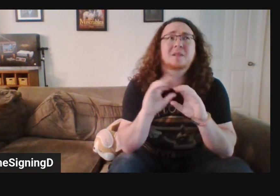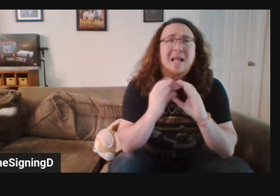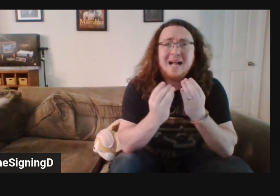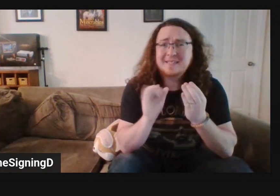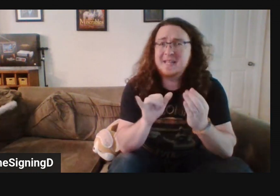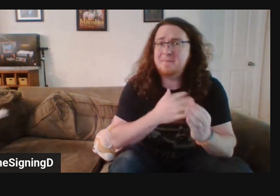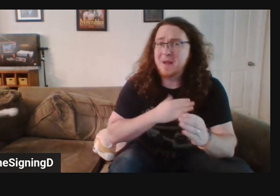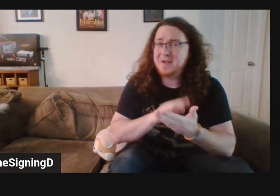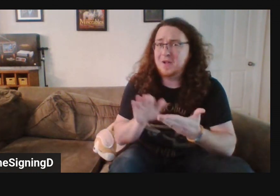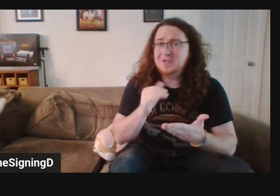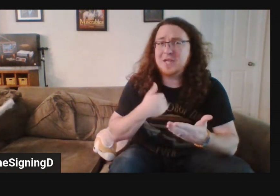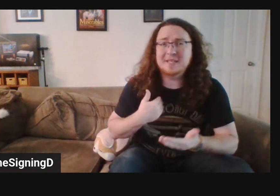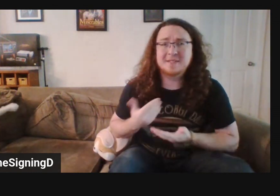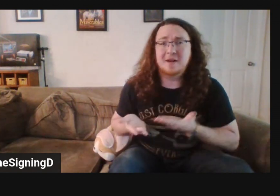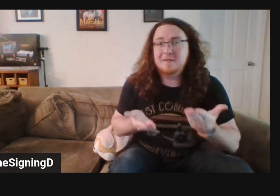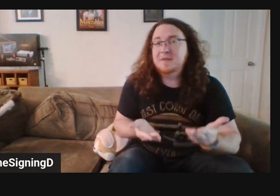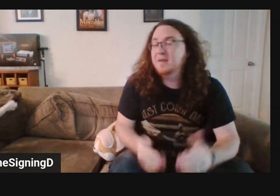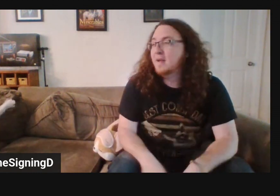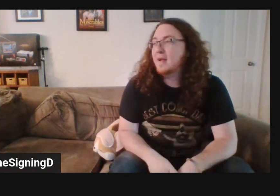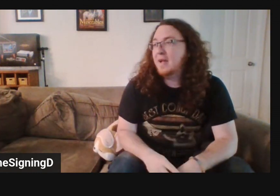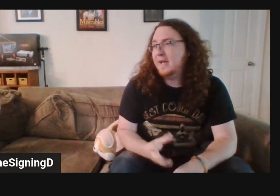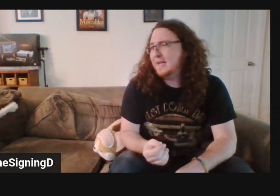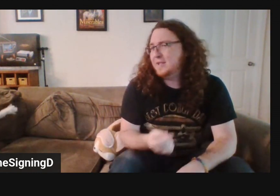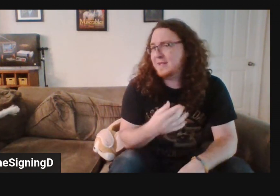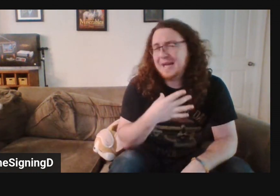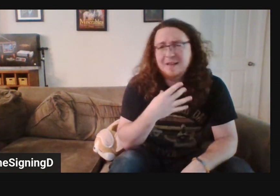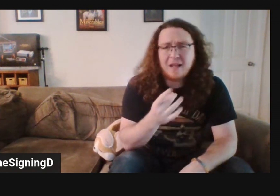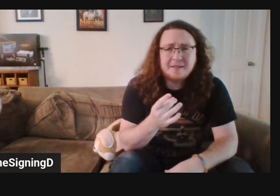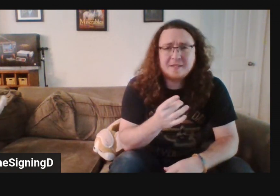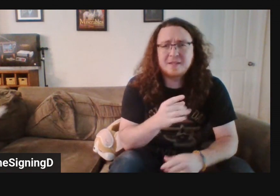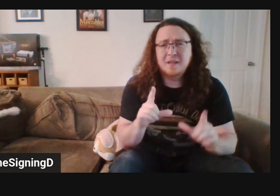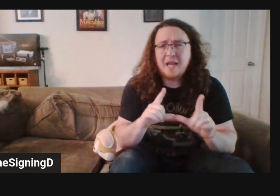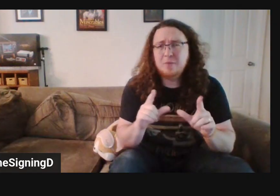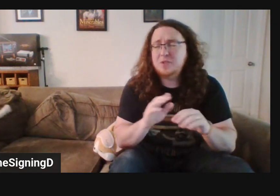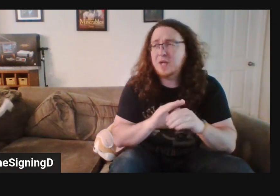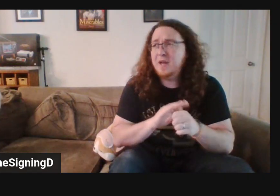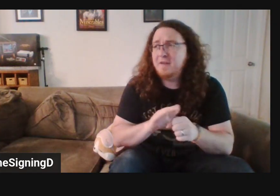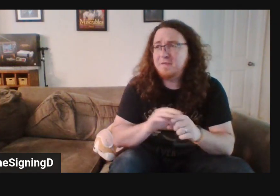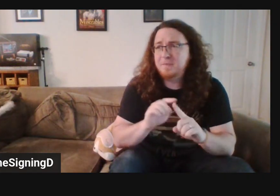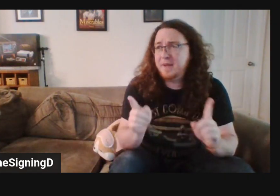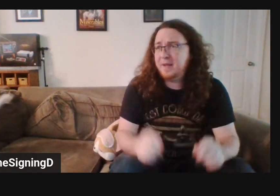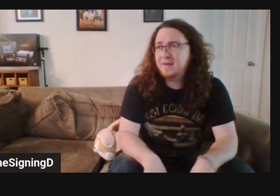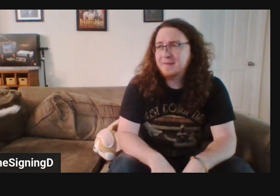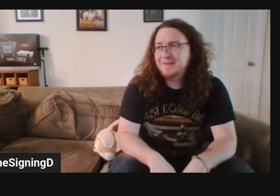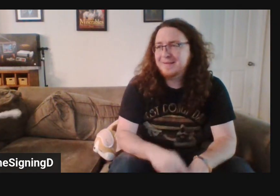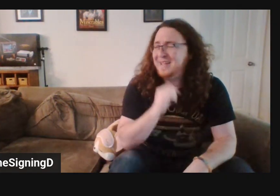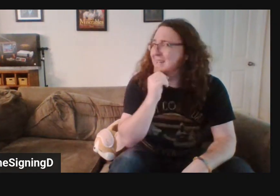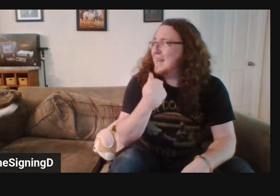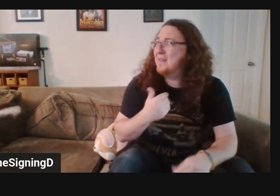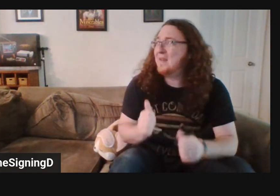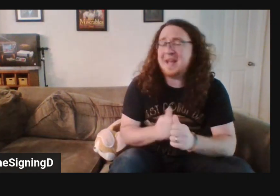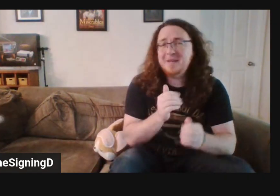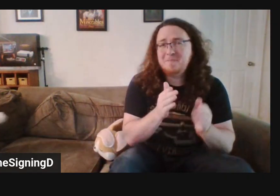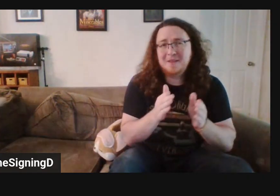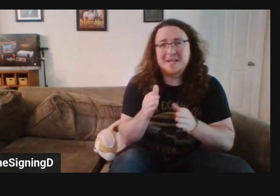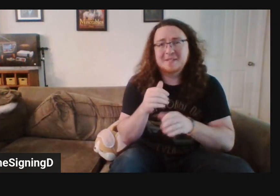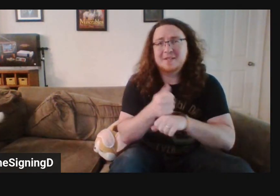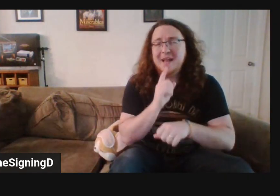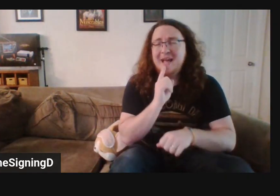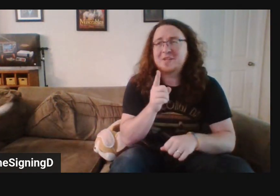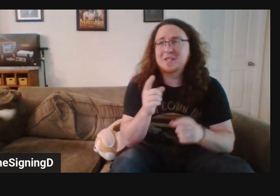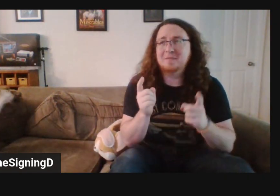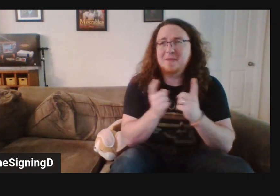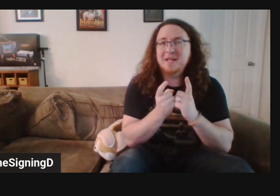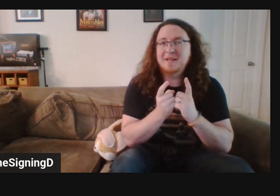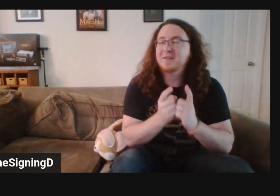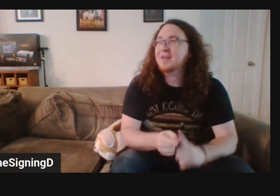every class that my college has to offer. And I liked the language enough, but I didn't have any plans